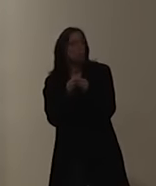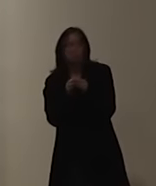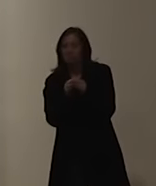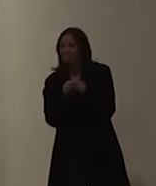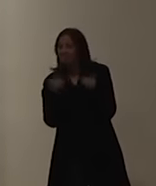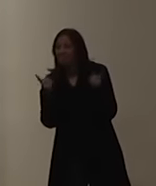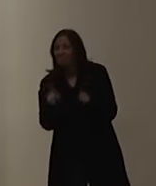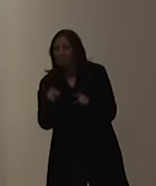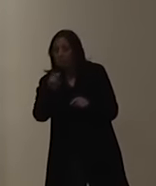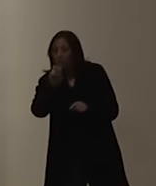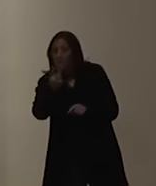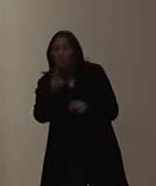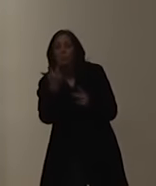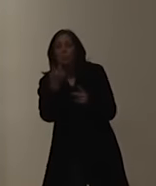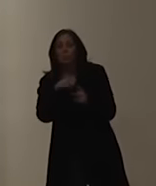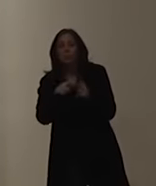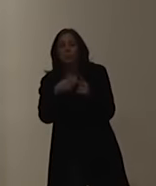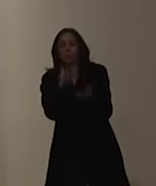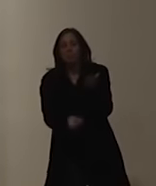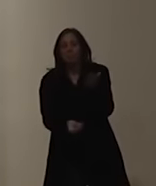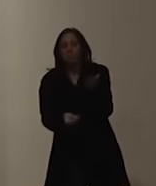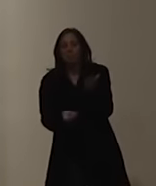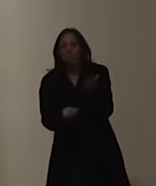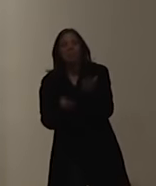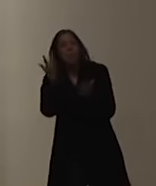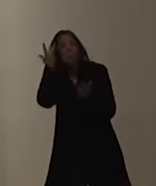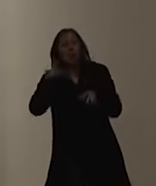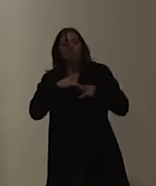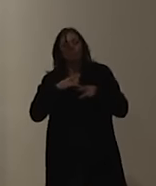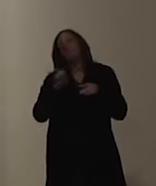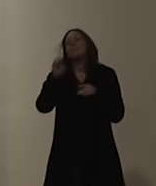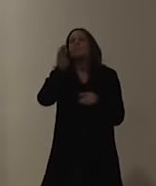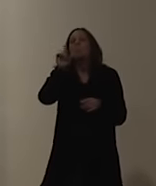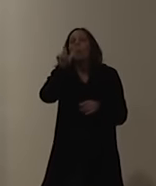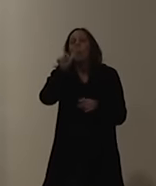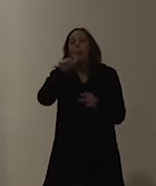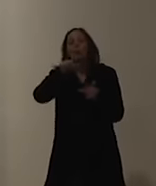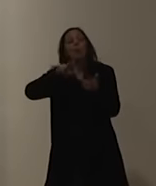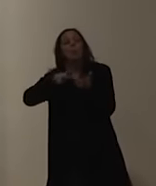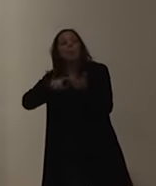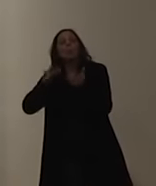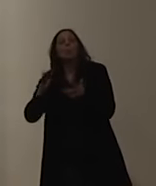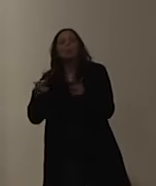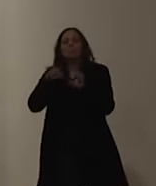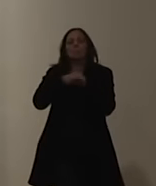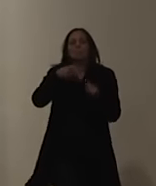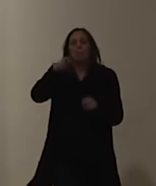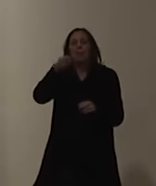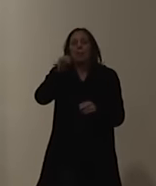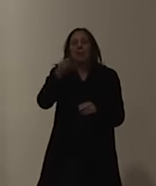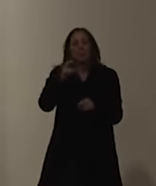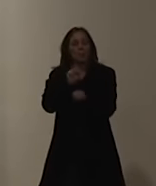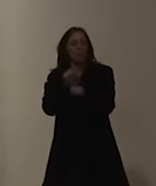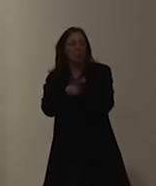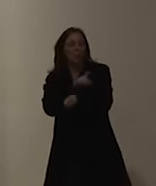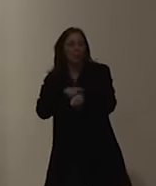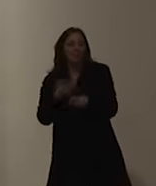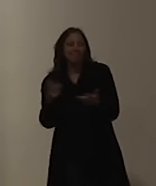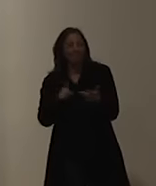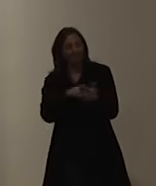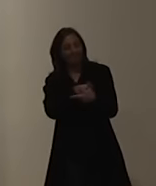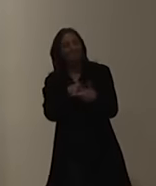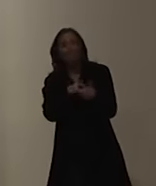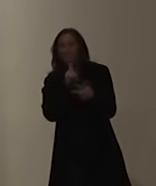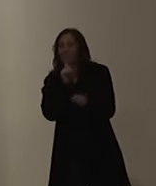Ebola, and the third was working full-time, this guy over here, with Partners in Health. So there's, you